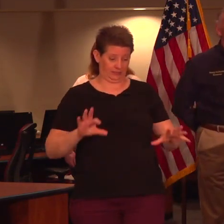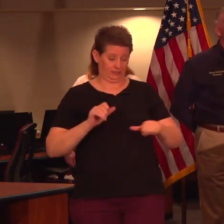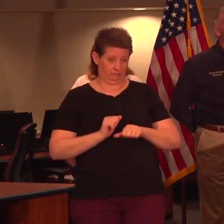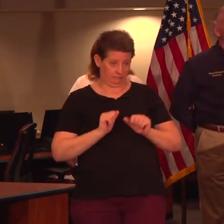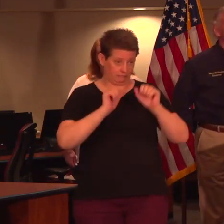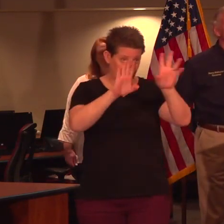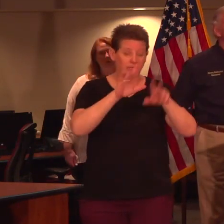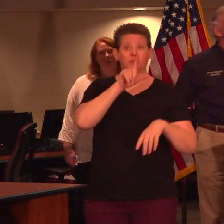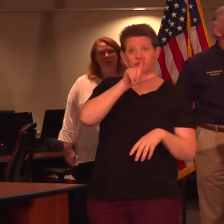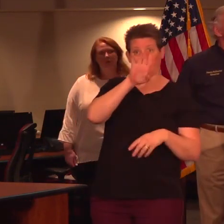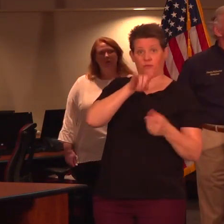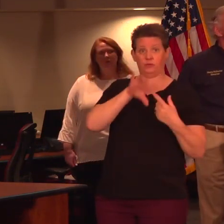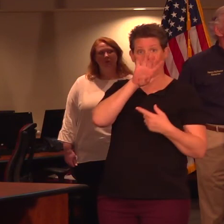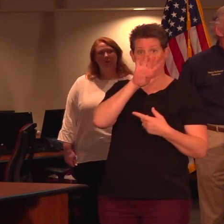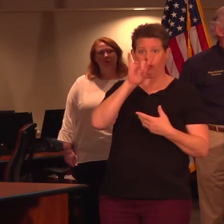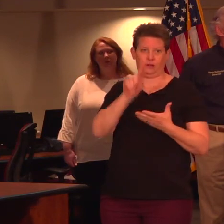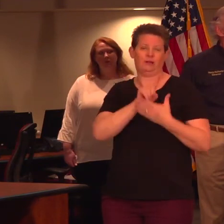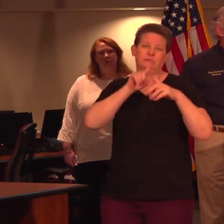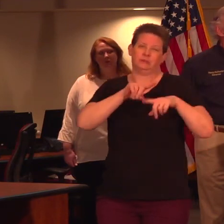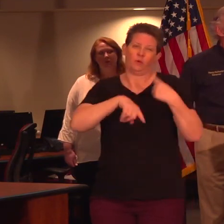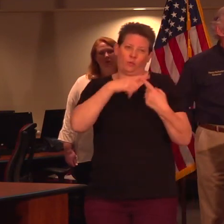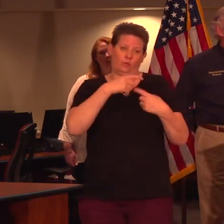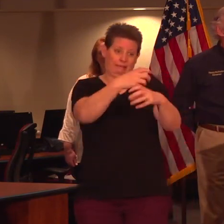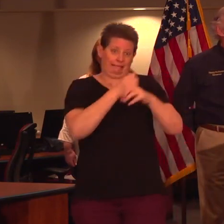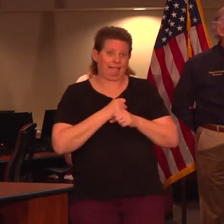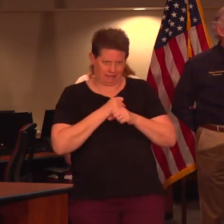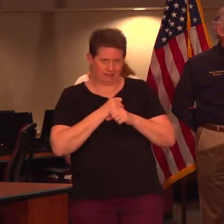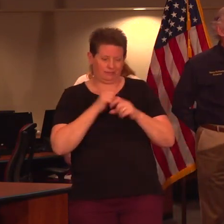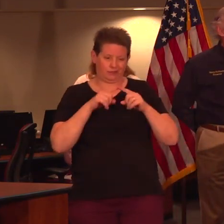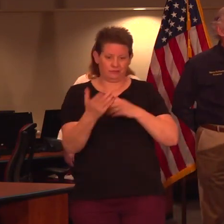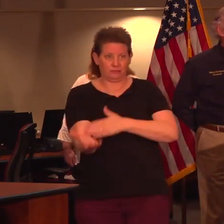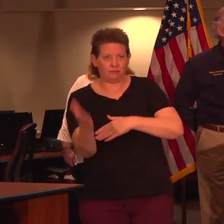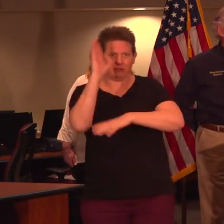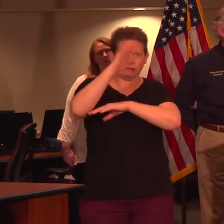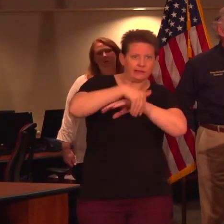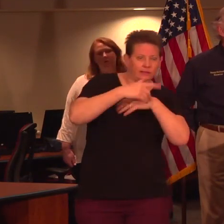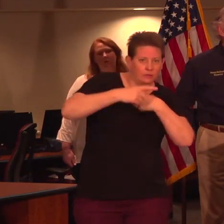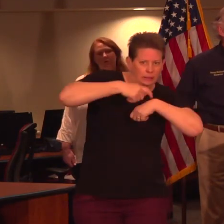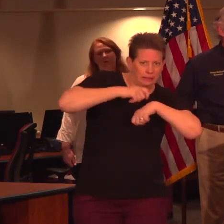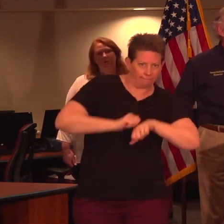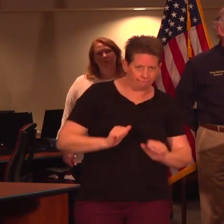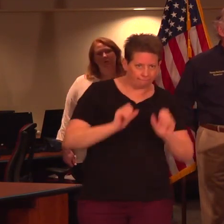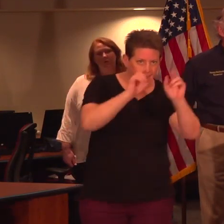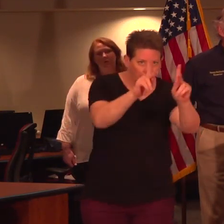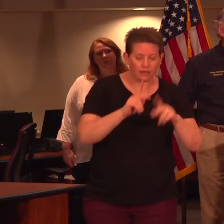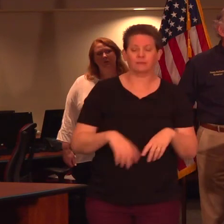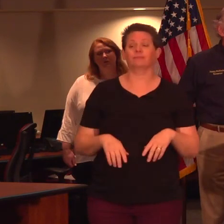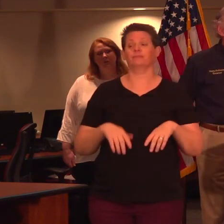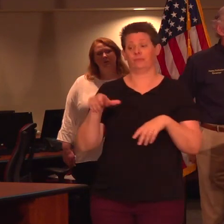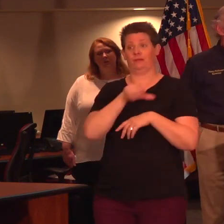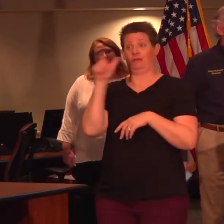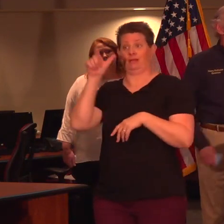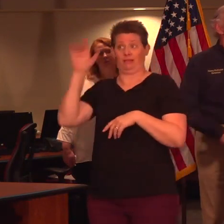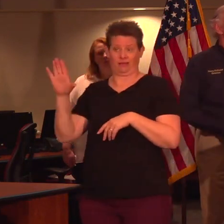24 to 48 hours, depends on when we receive the shipment in each day. But some other labs are